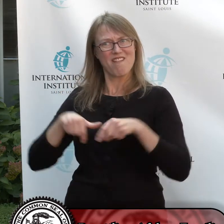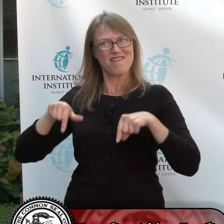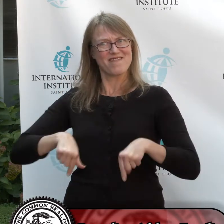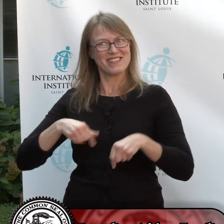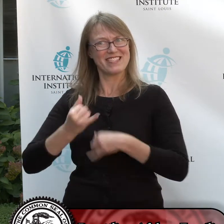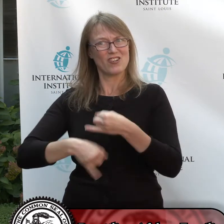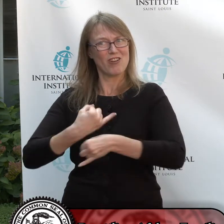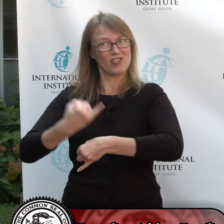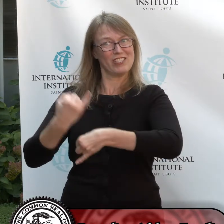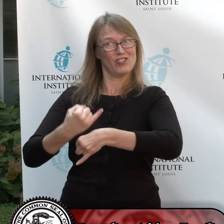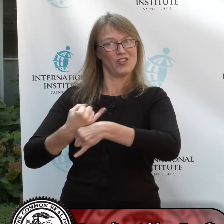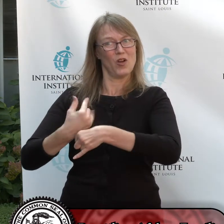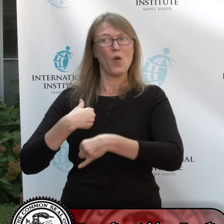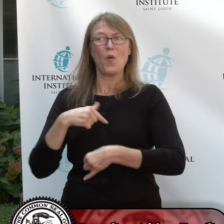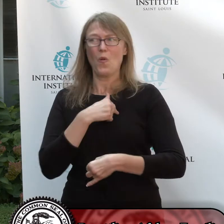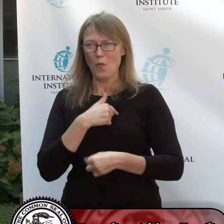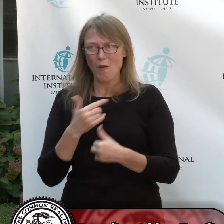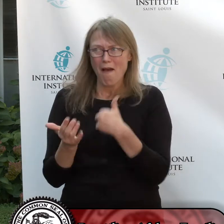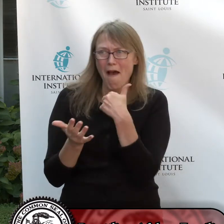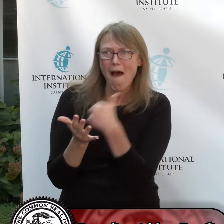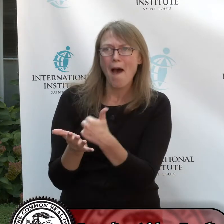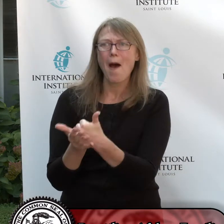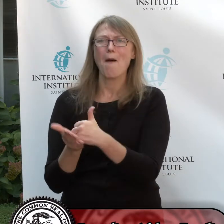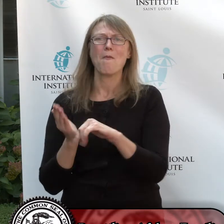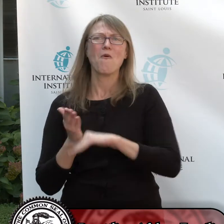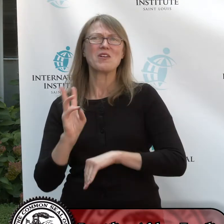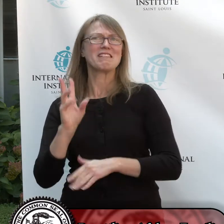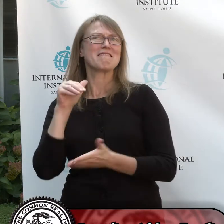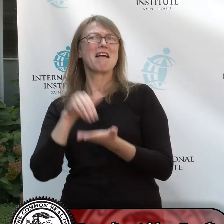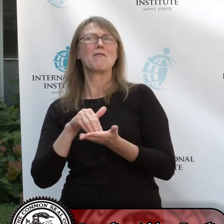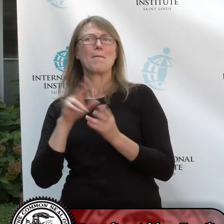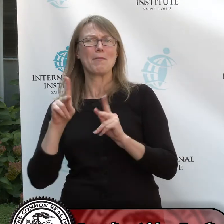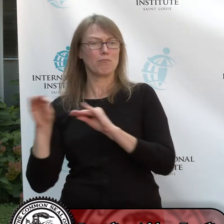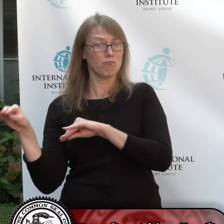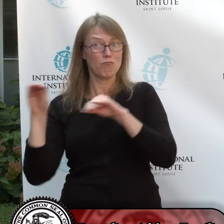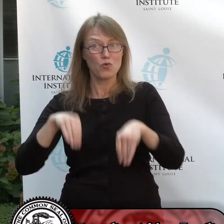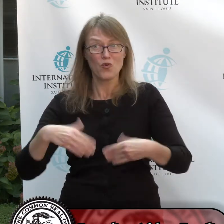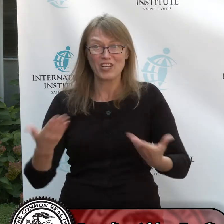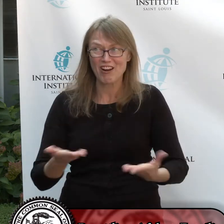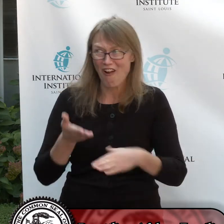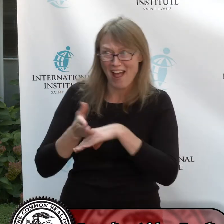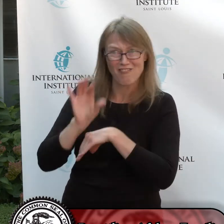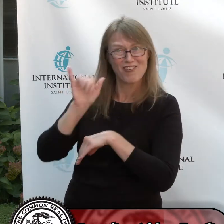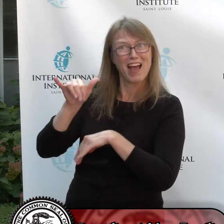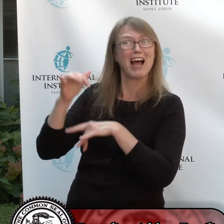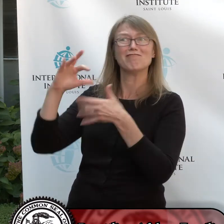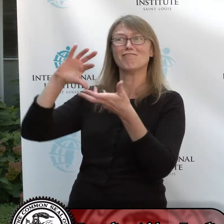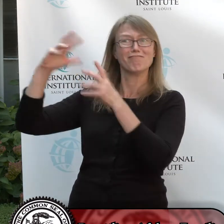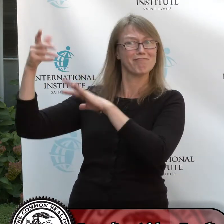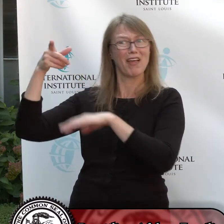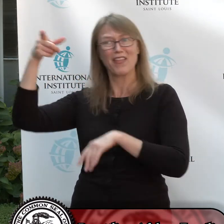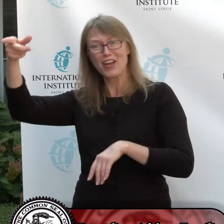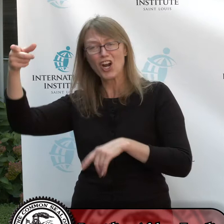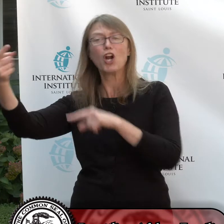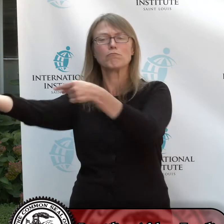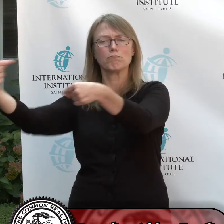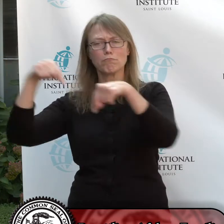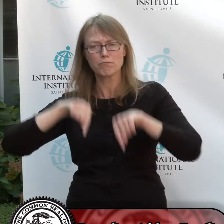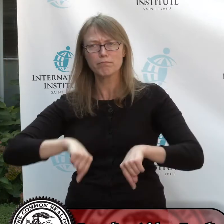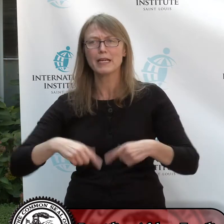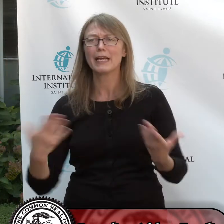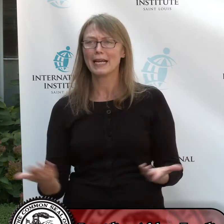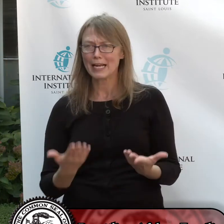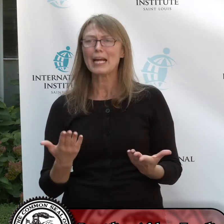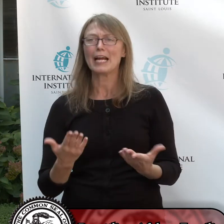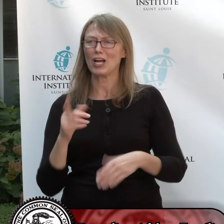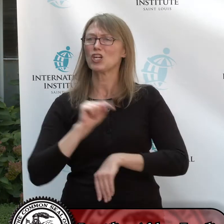6,500 refugees and many more who migrated to St. Louis following that effort. And I think we can all agree that